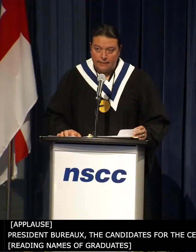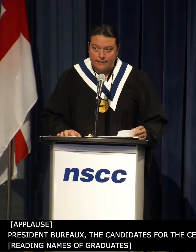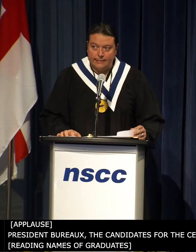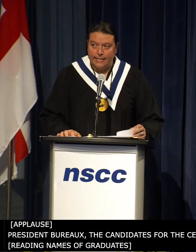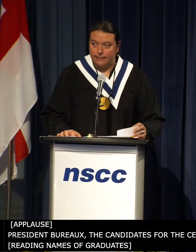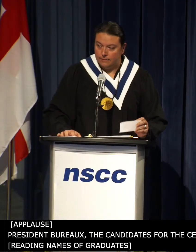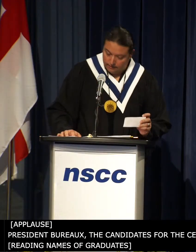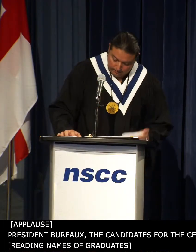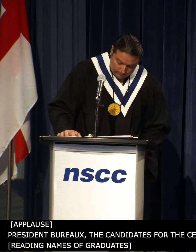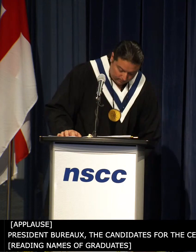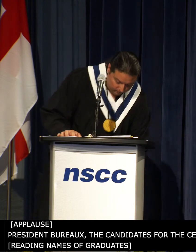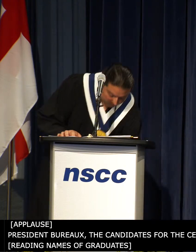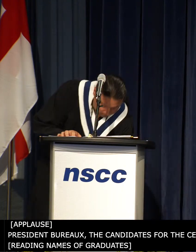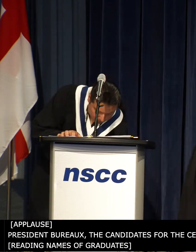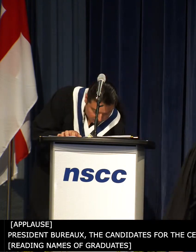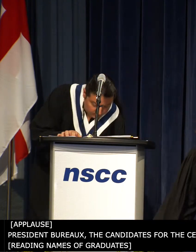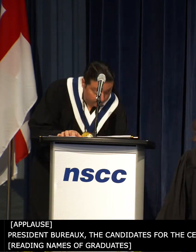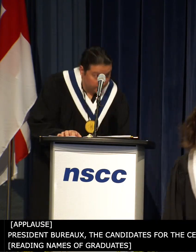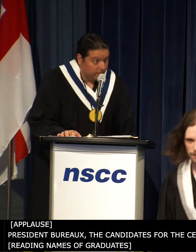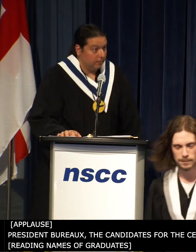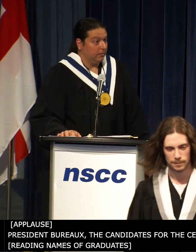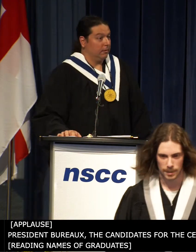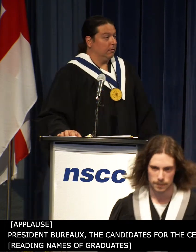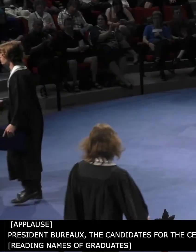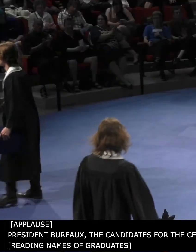John Ellis Dix.